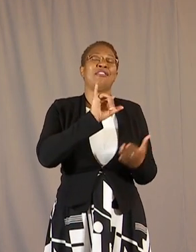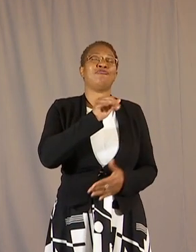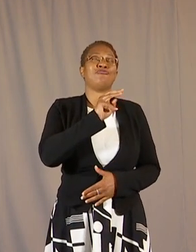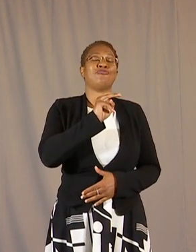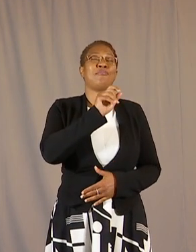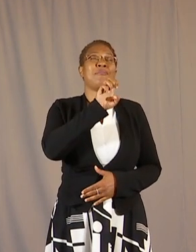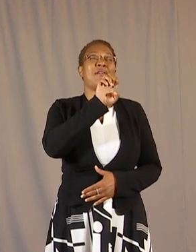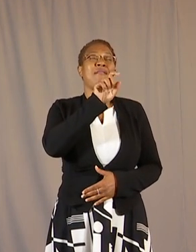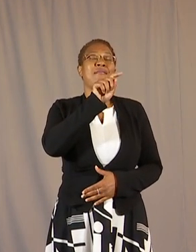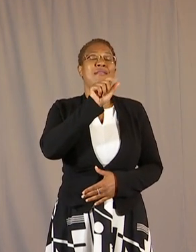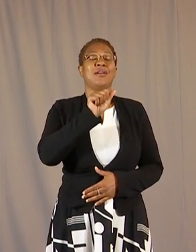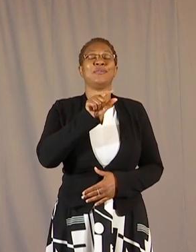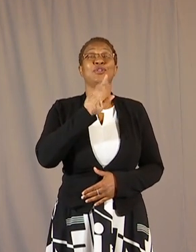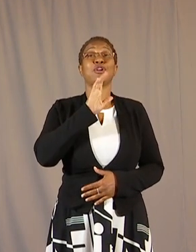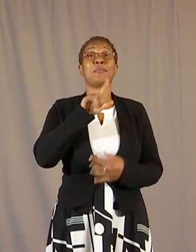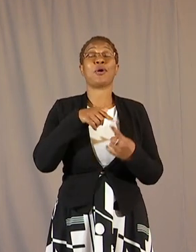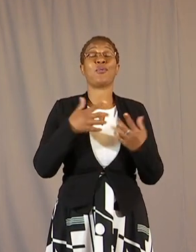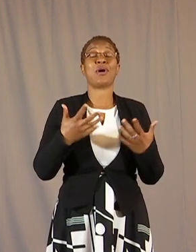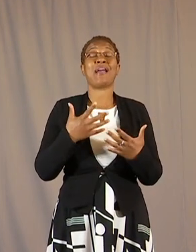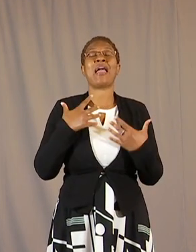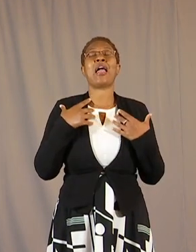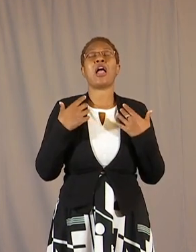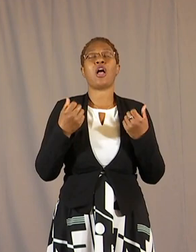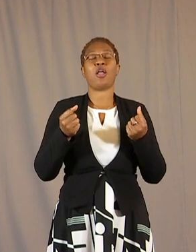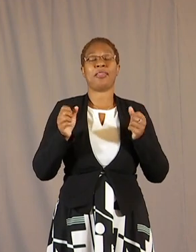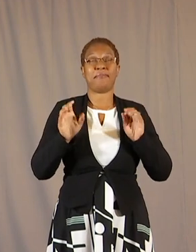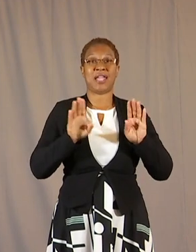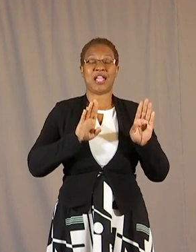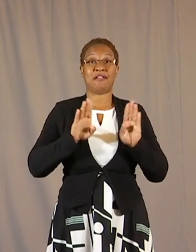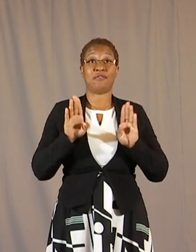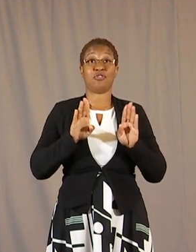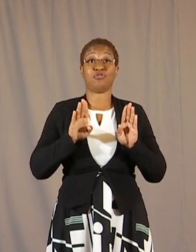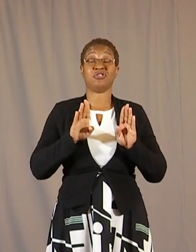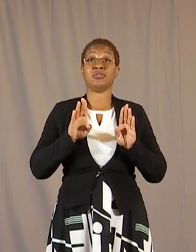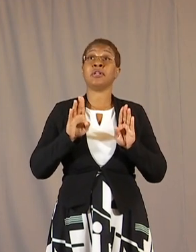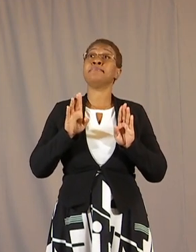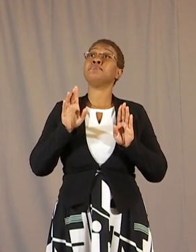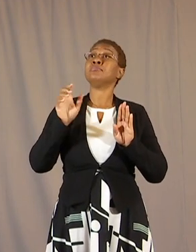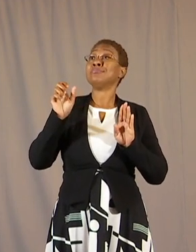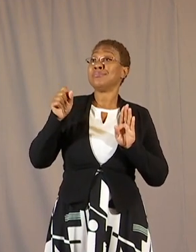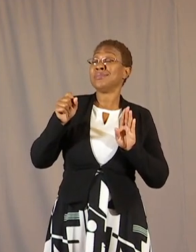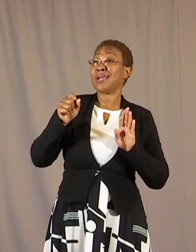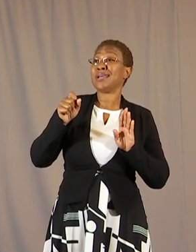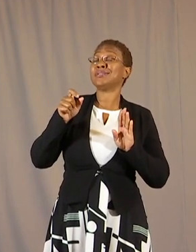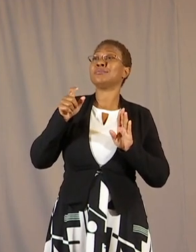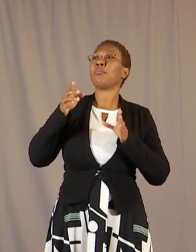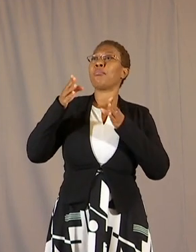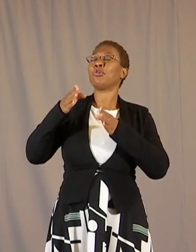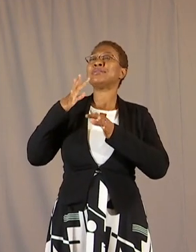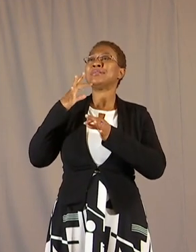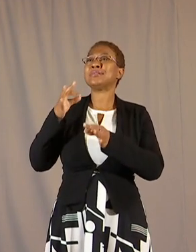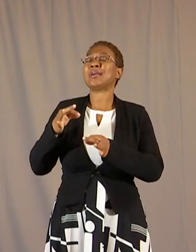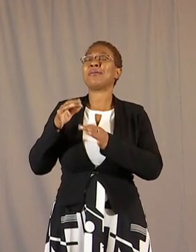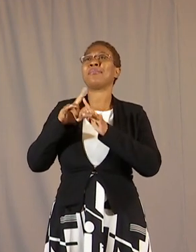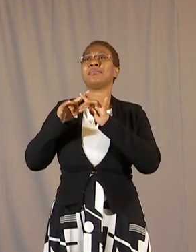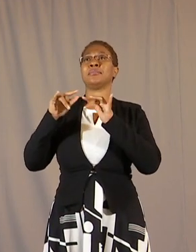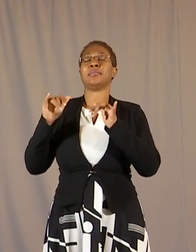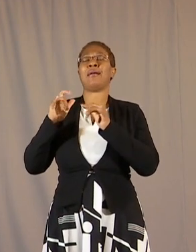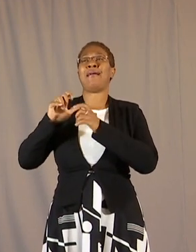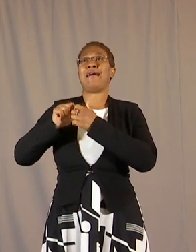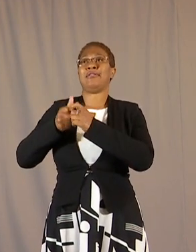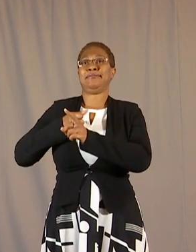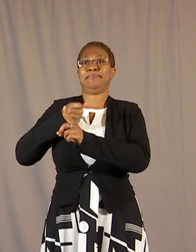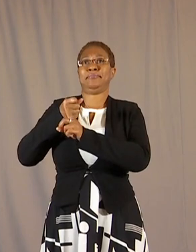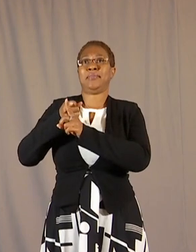behaviors and that there is individual choice. And I think at the same time, those structural and systems pieces have